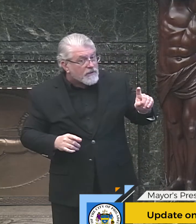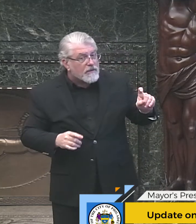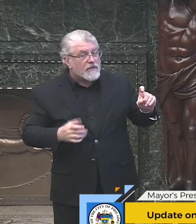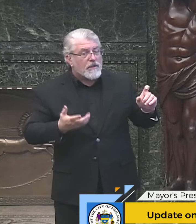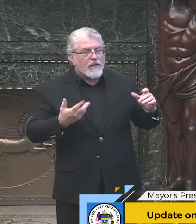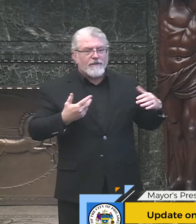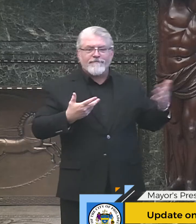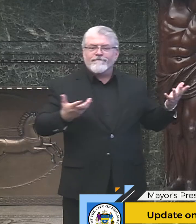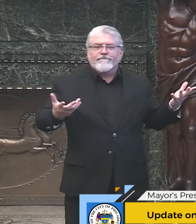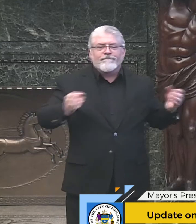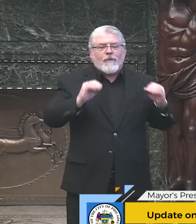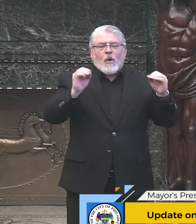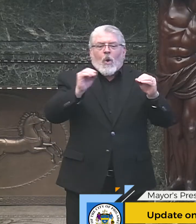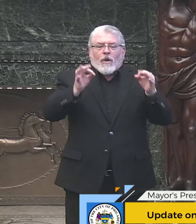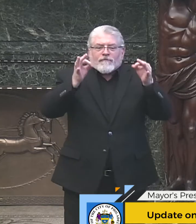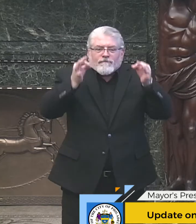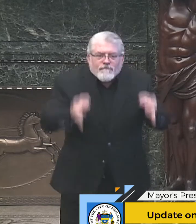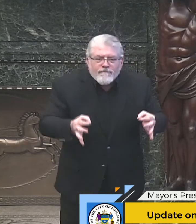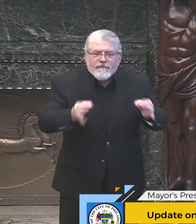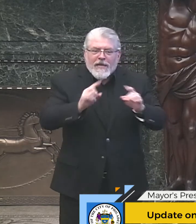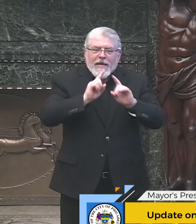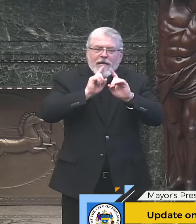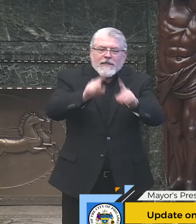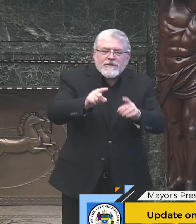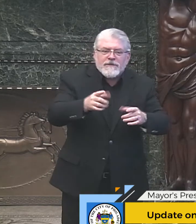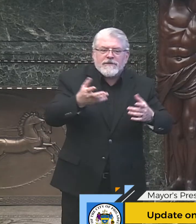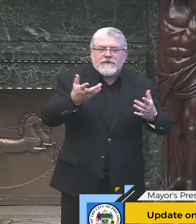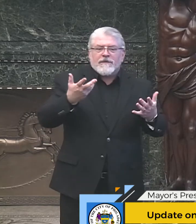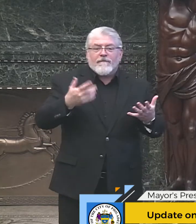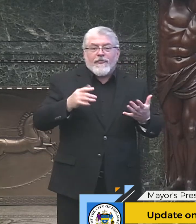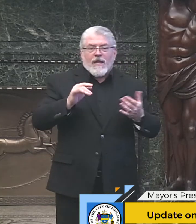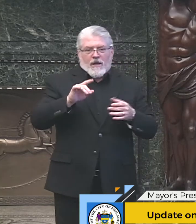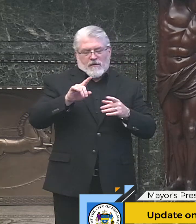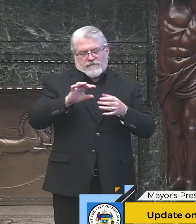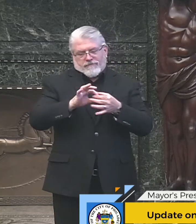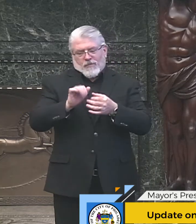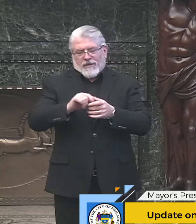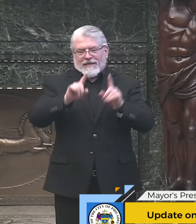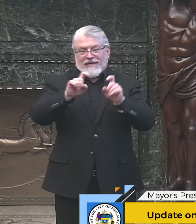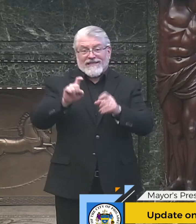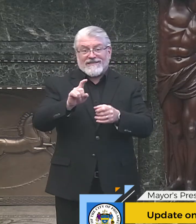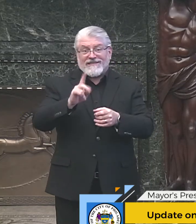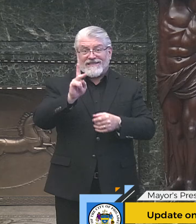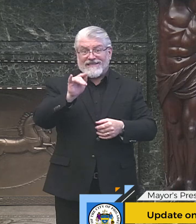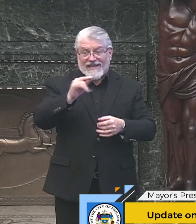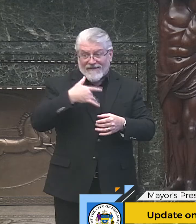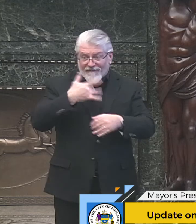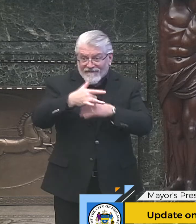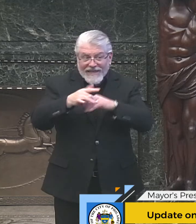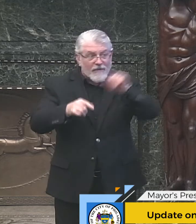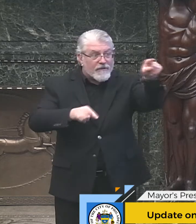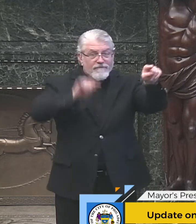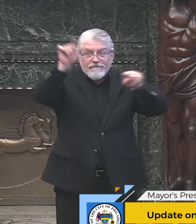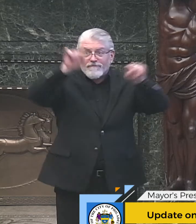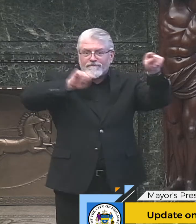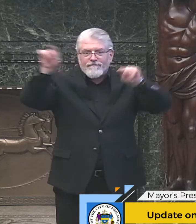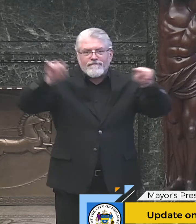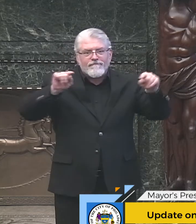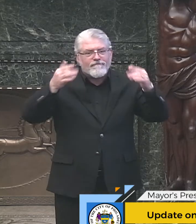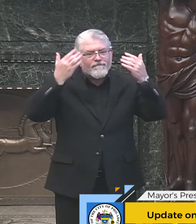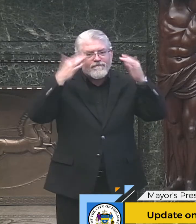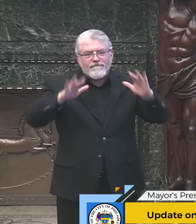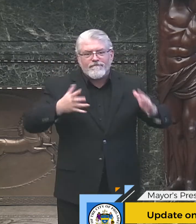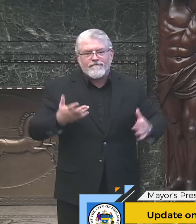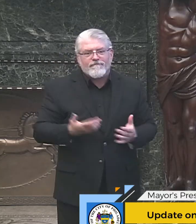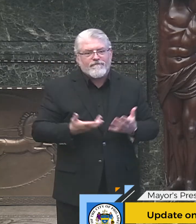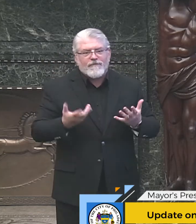available. I would strongly suggest this is a national problem because I know we've been trying to get supplies from the same manufacturers